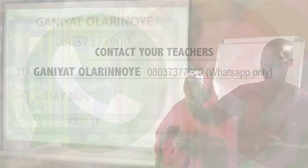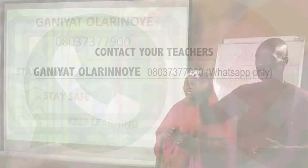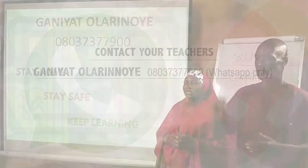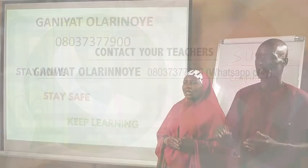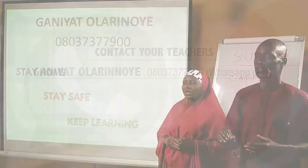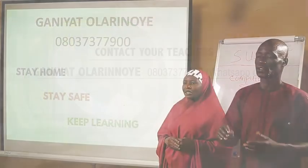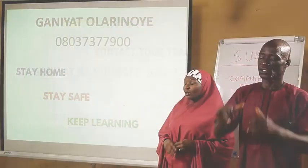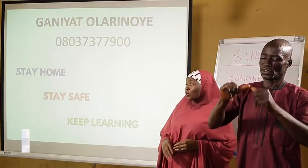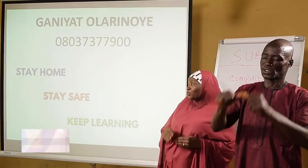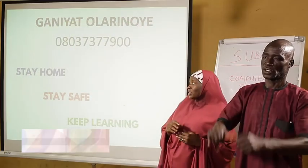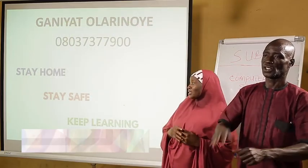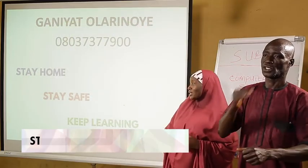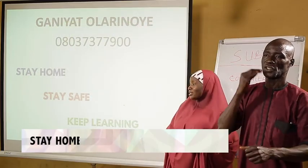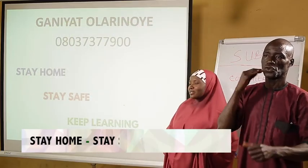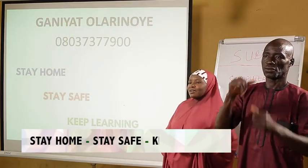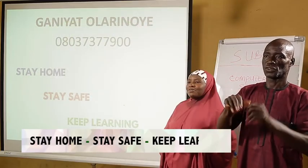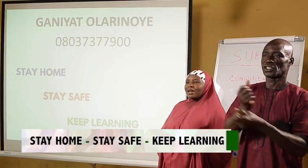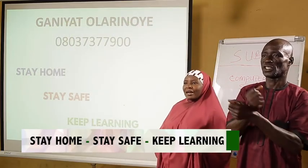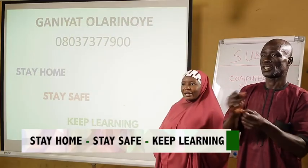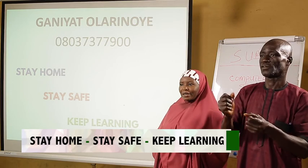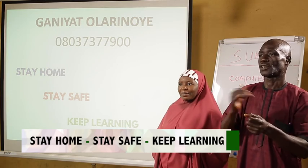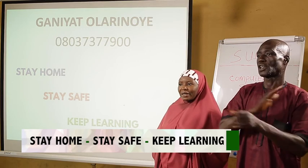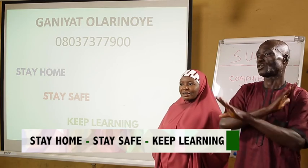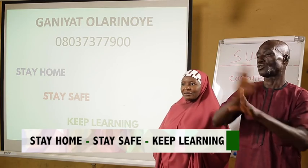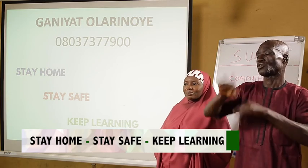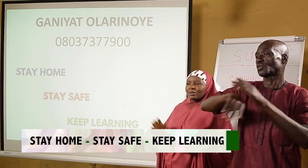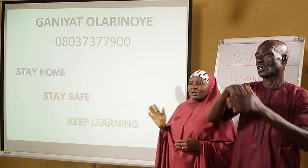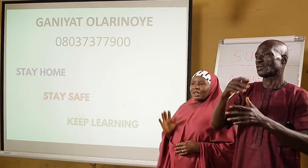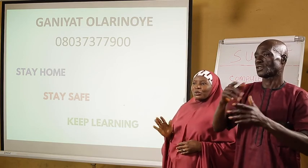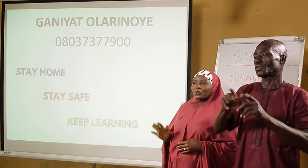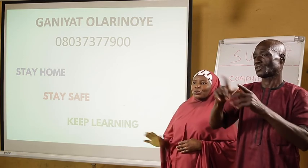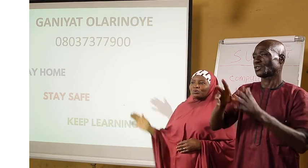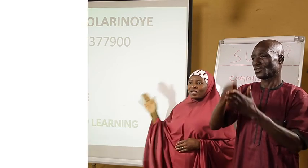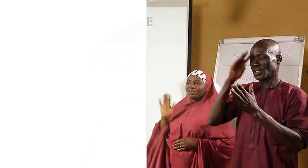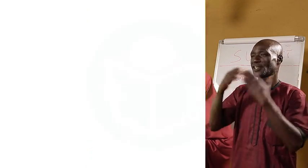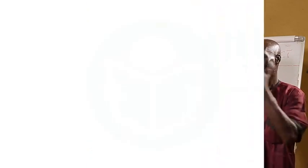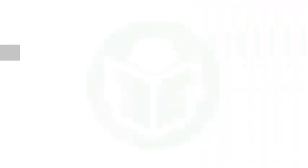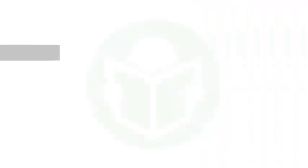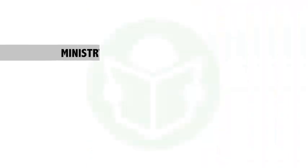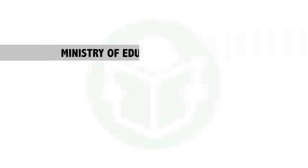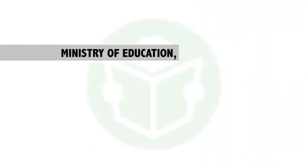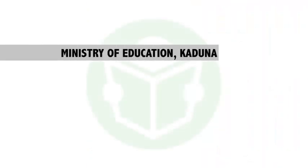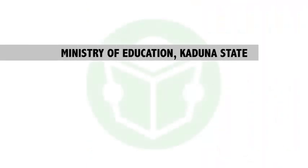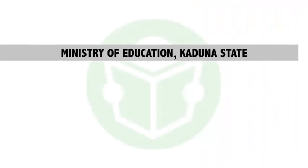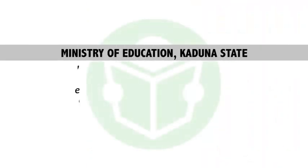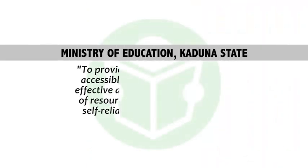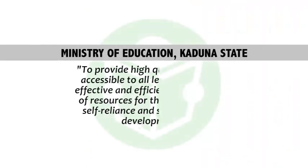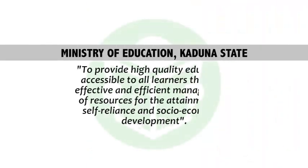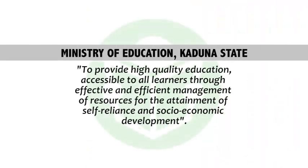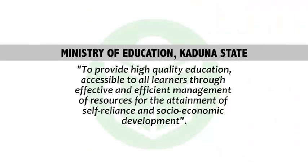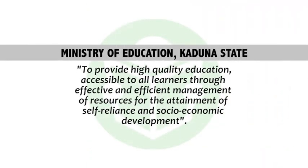7900. Stay home, stay safe, and keep learning. Thank you. Have a nice day.